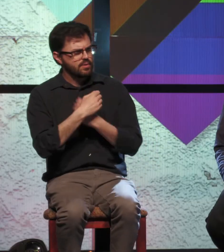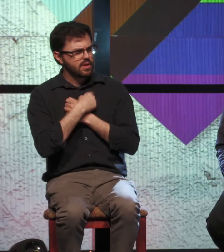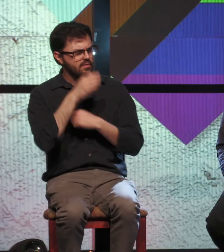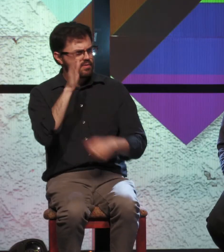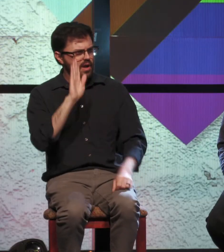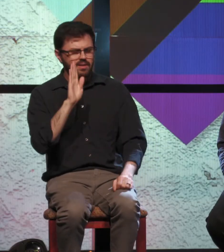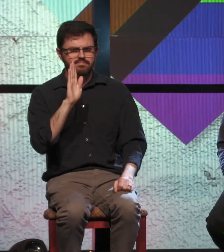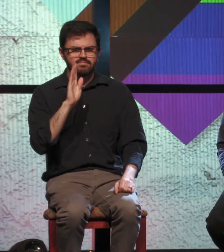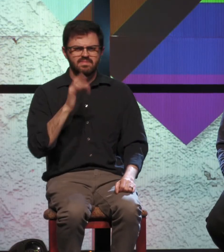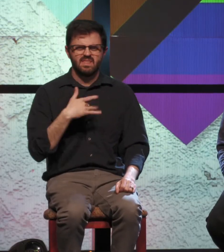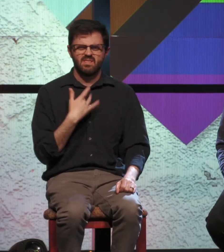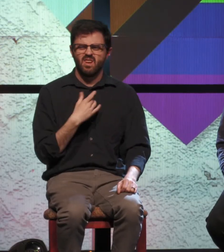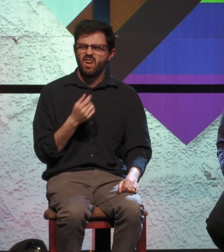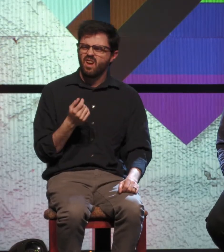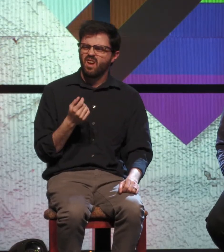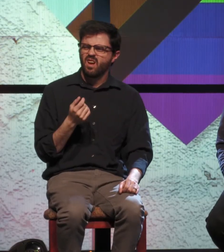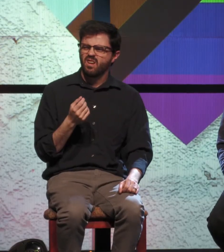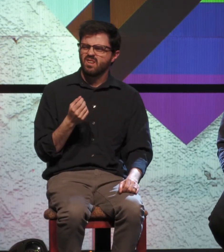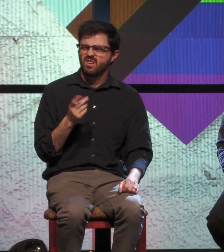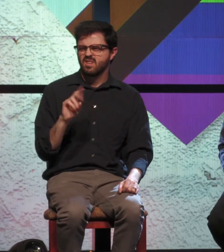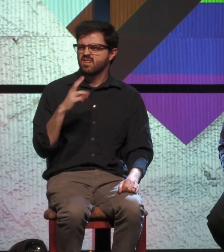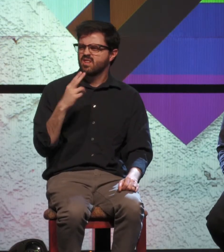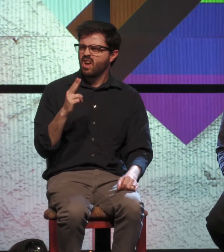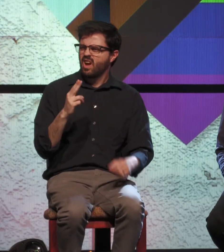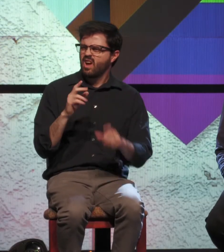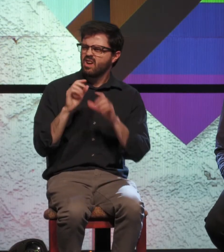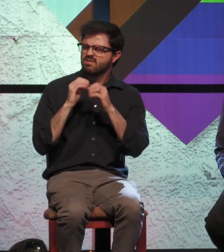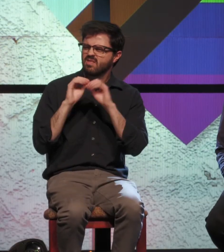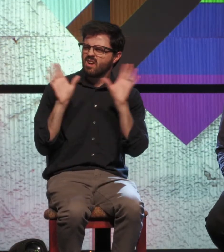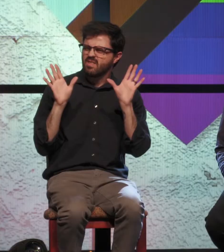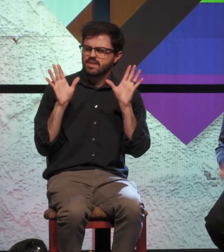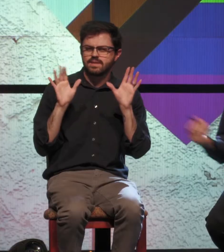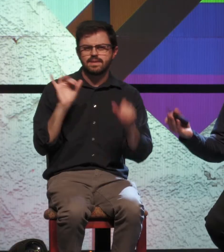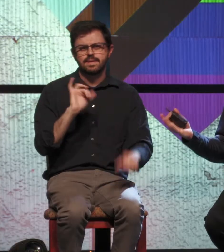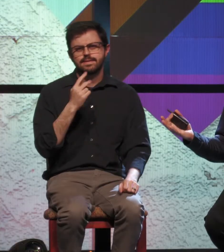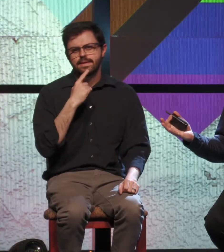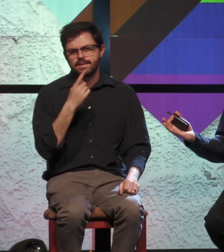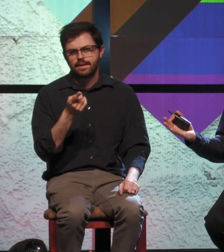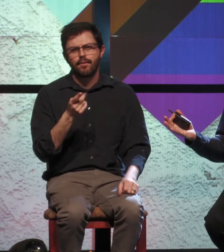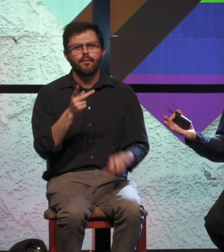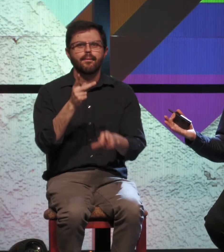like, keep the Sabbath holy.